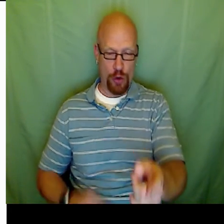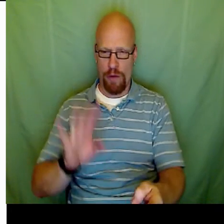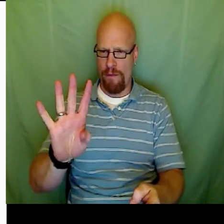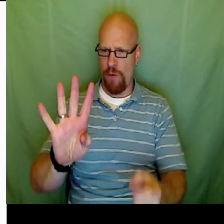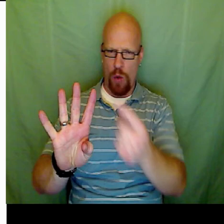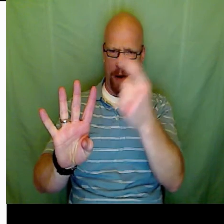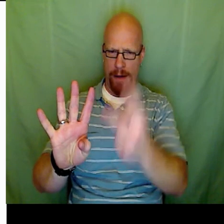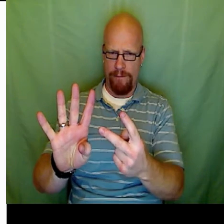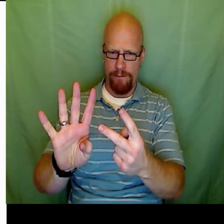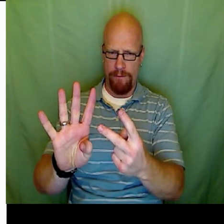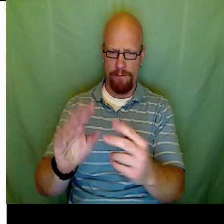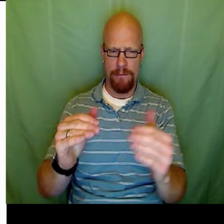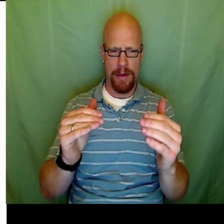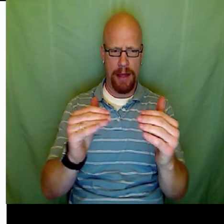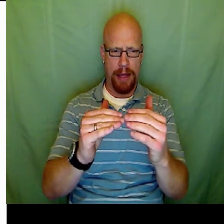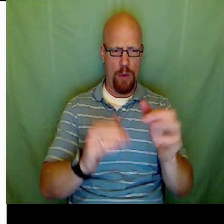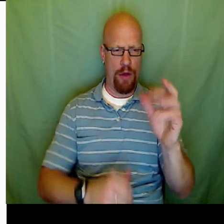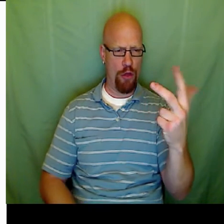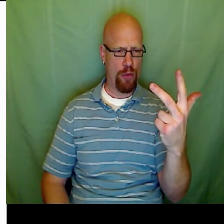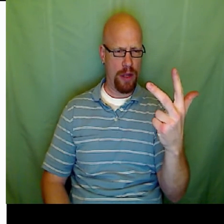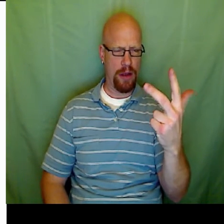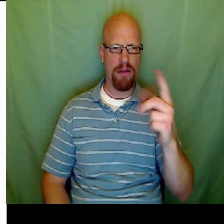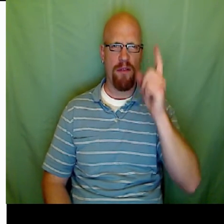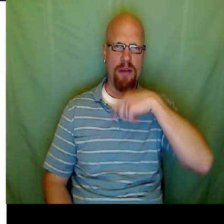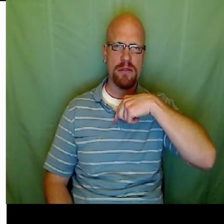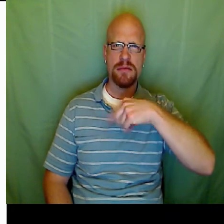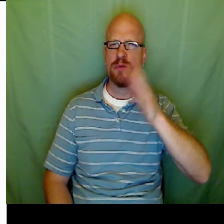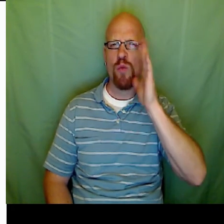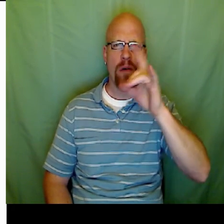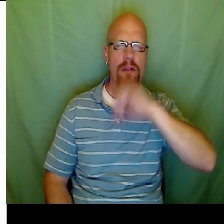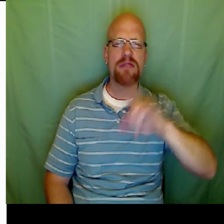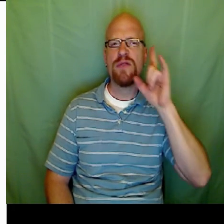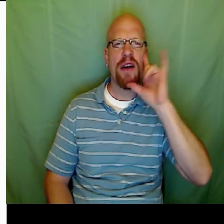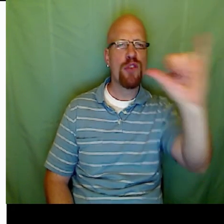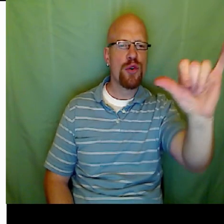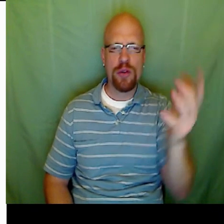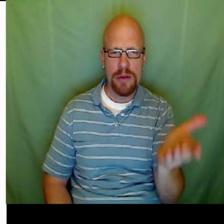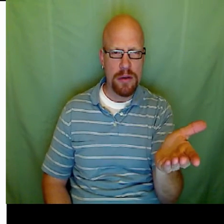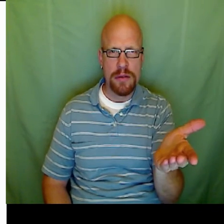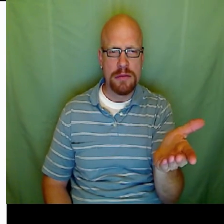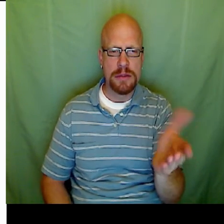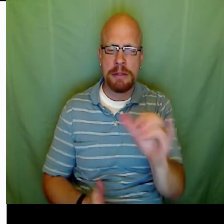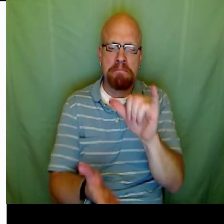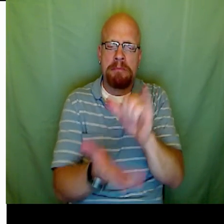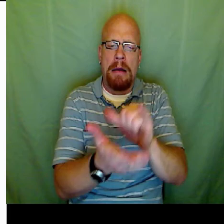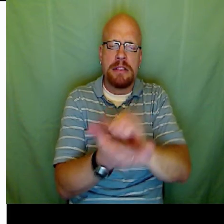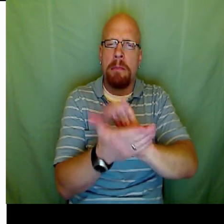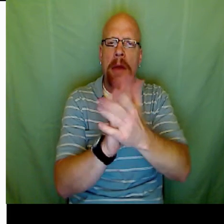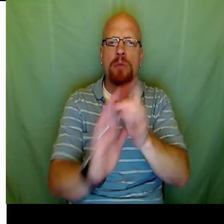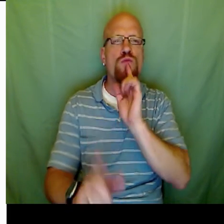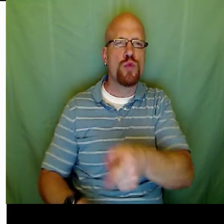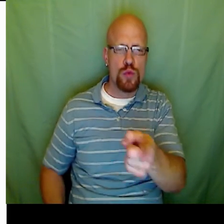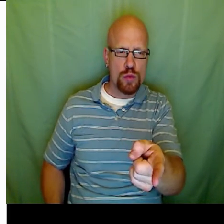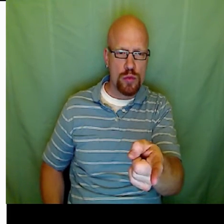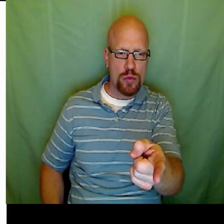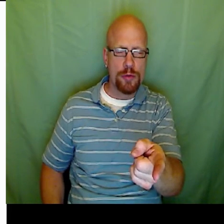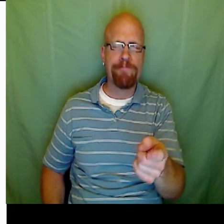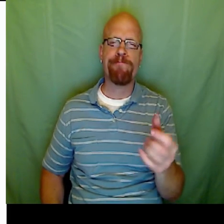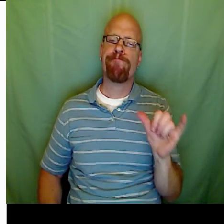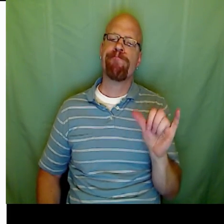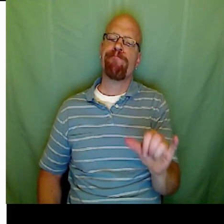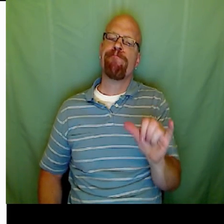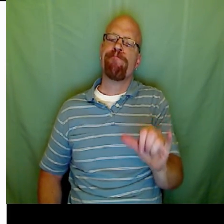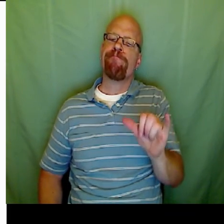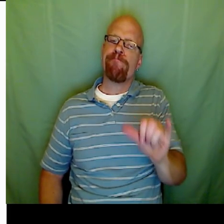see here, we have 4.5 equals 3, which is false. It'll be false forever, which means that these systems, these